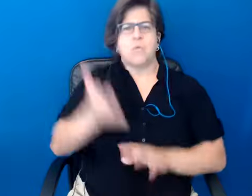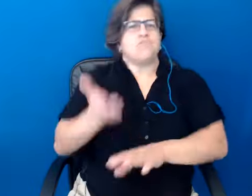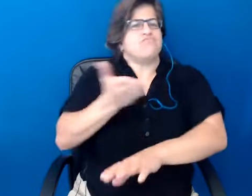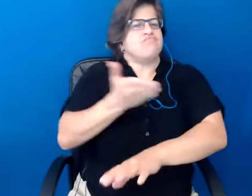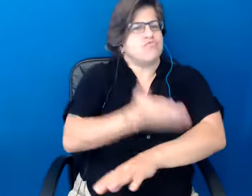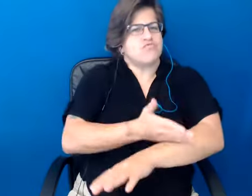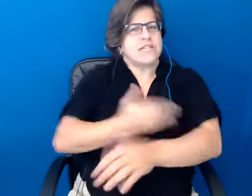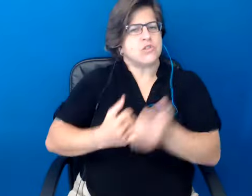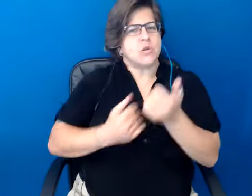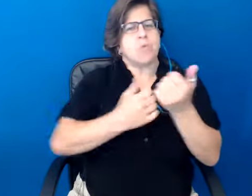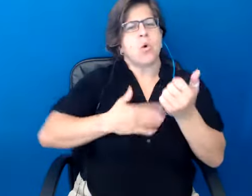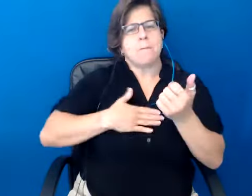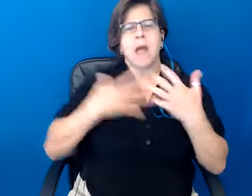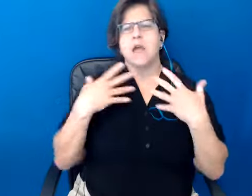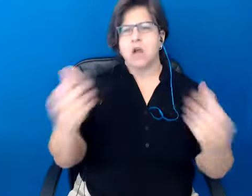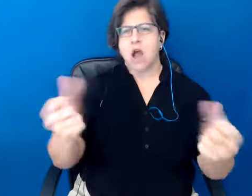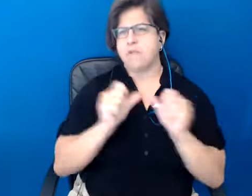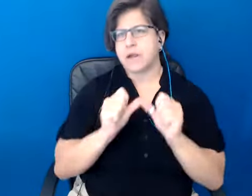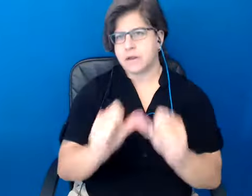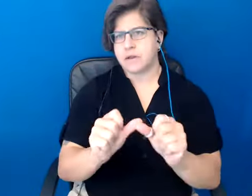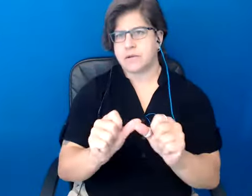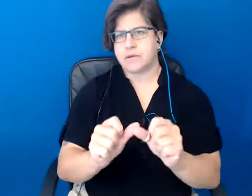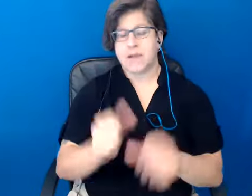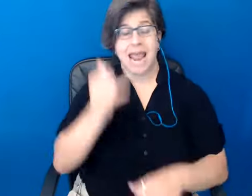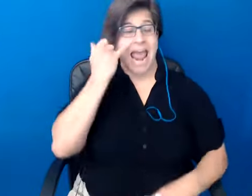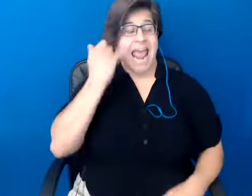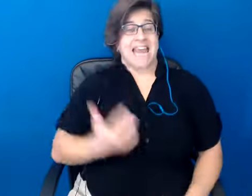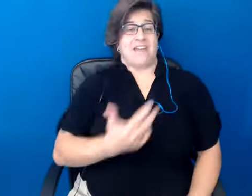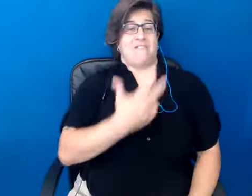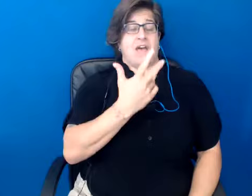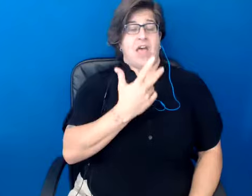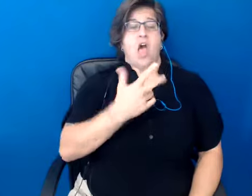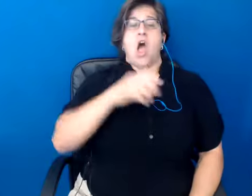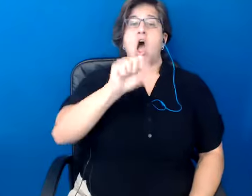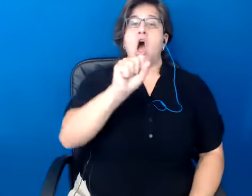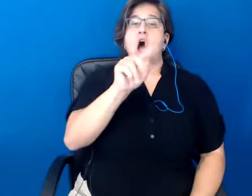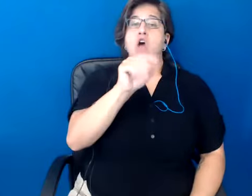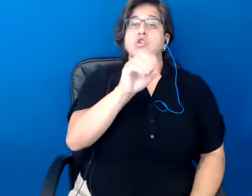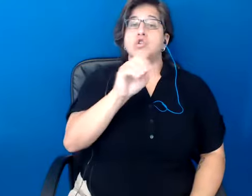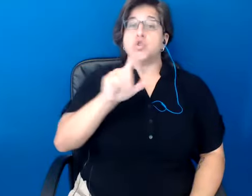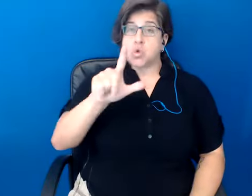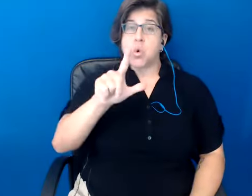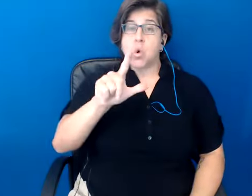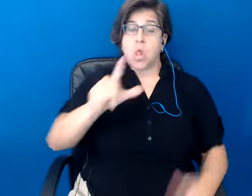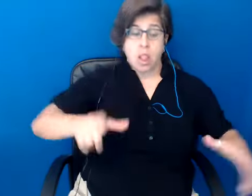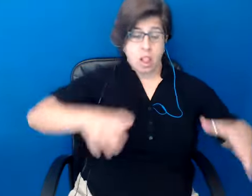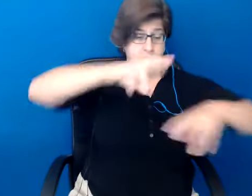concepts supplied me with tools that would enrich and support my recovery. And hey, if